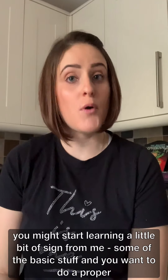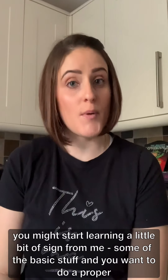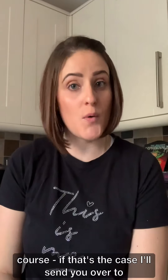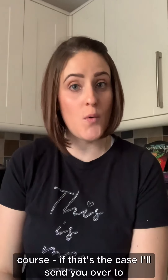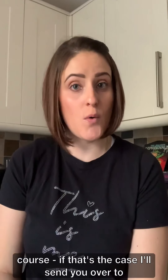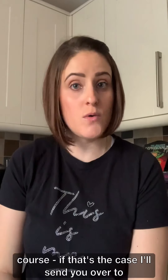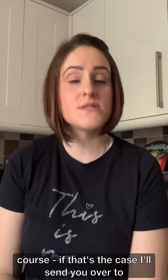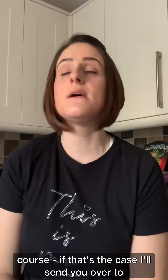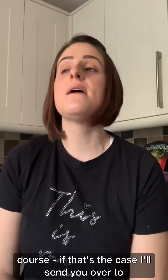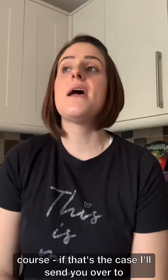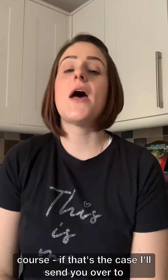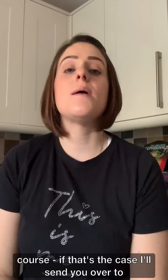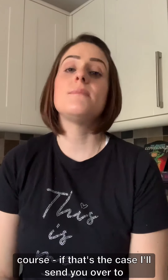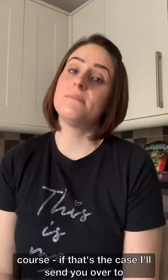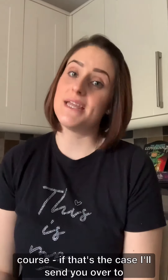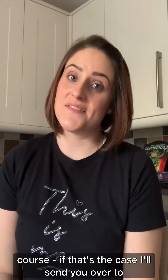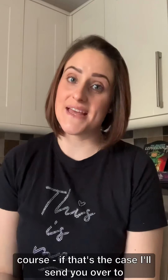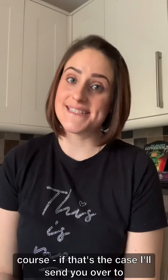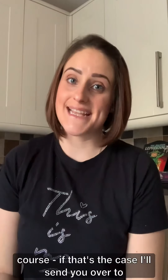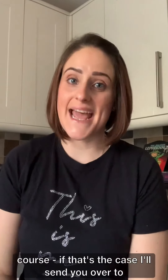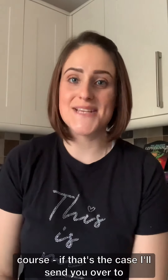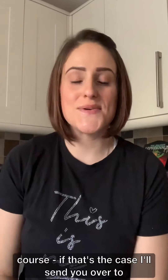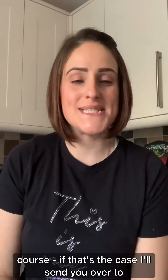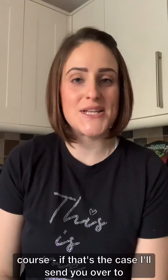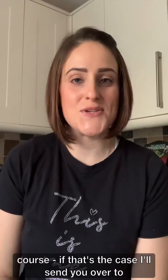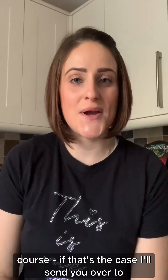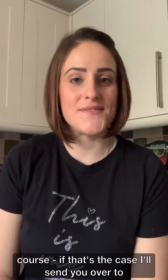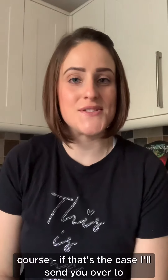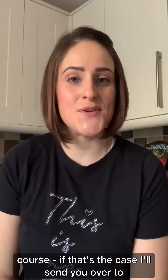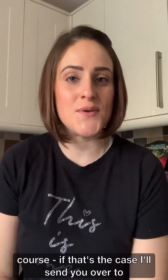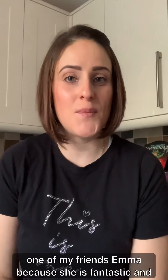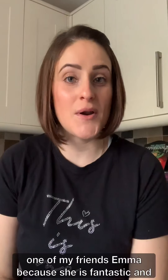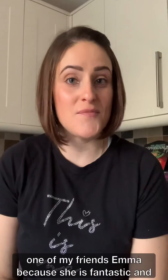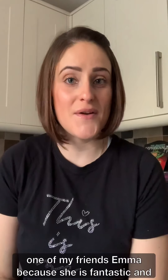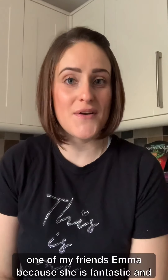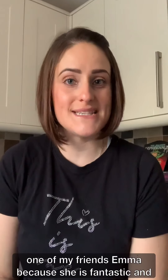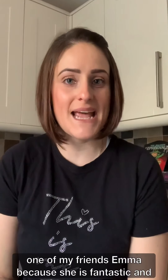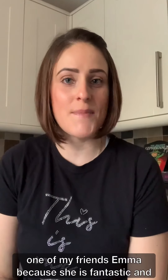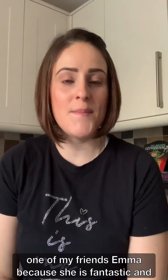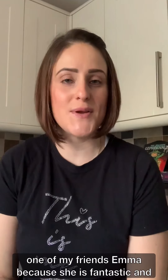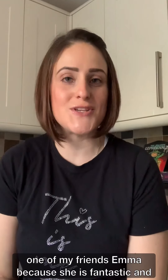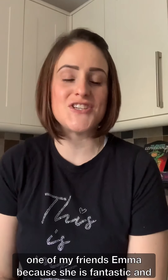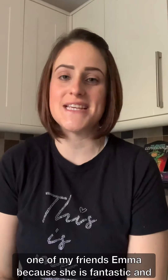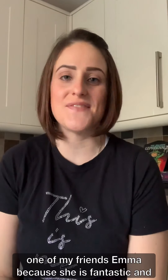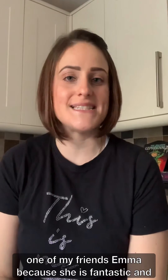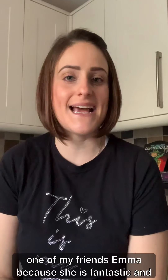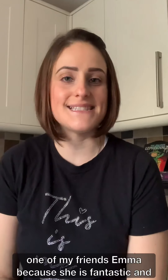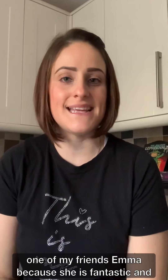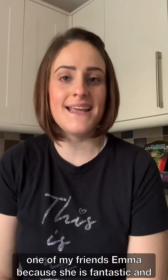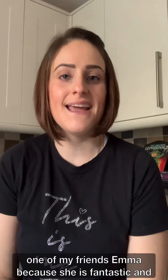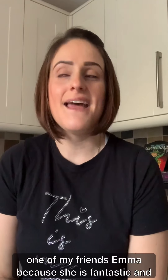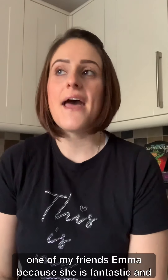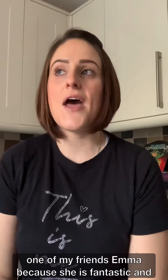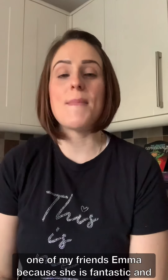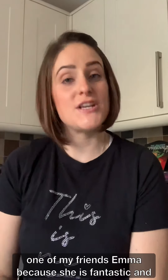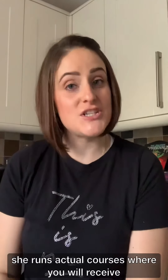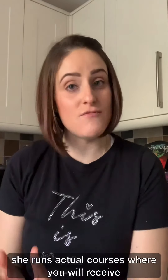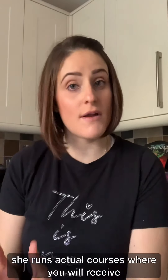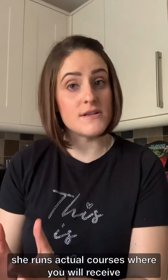proper course and if that's the case I'll send you over to one of my friends Emma because she is fantastic and she runs